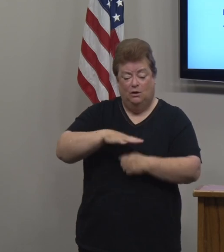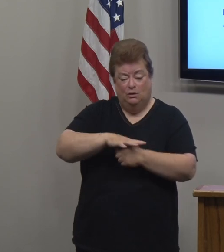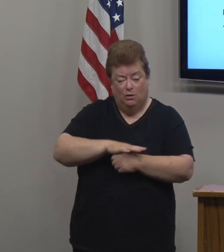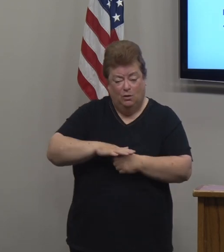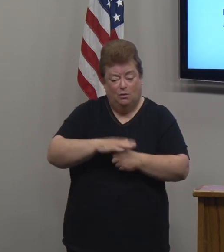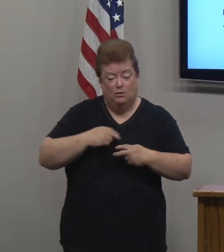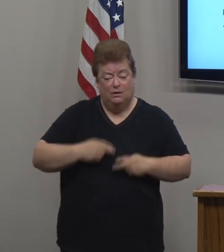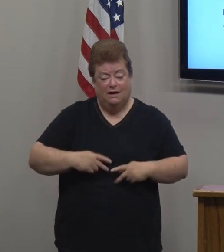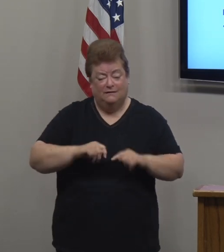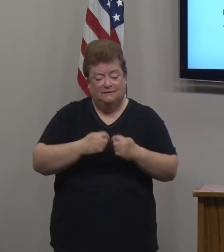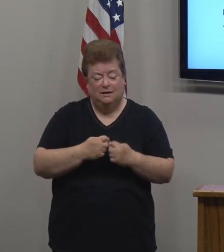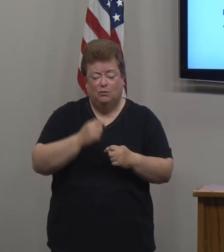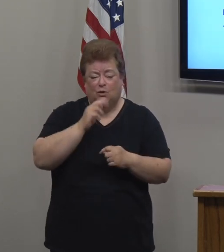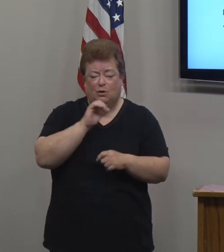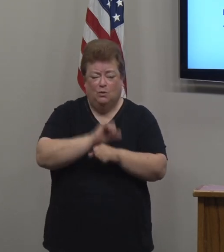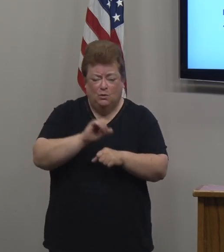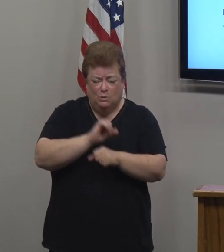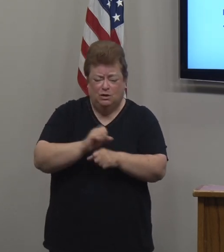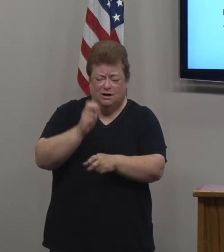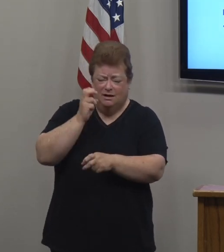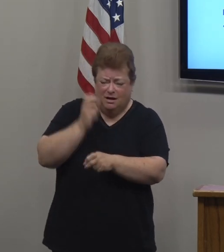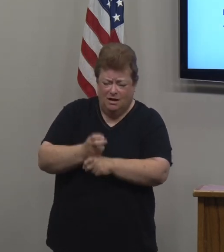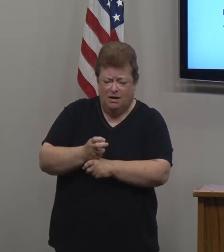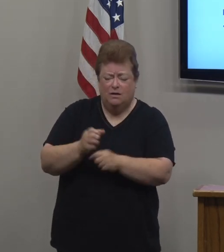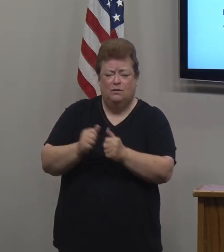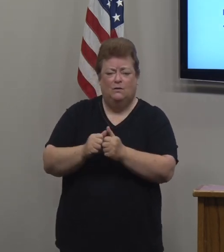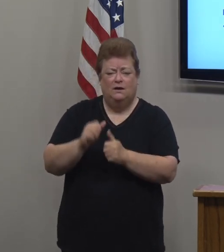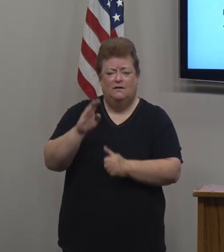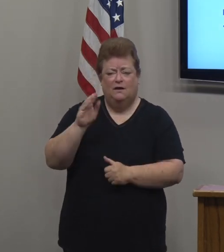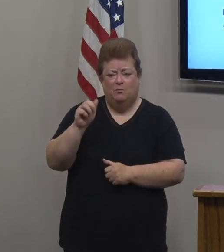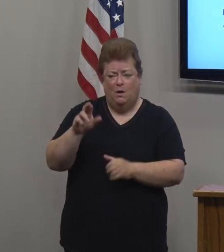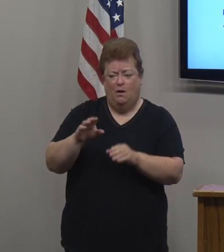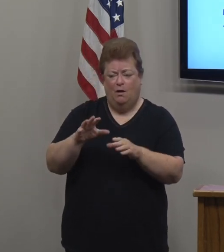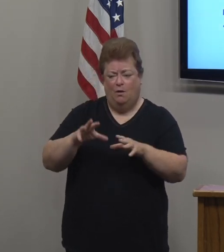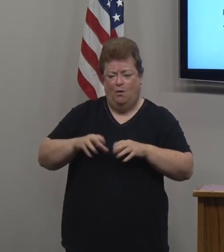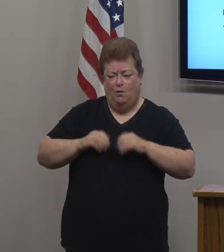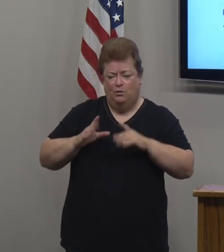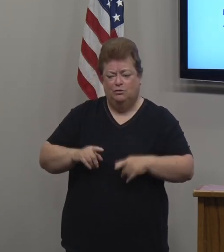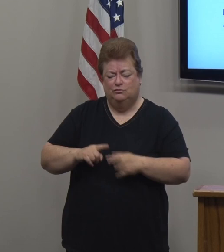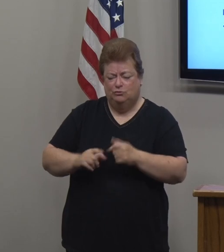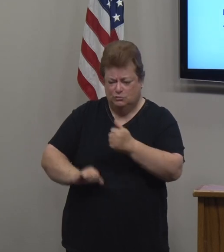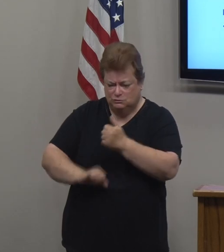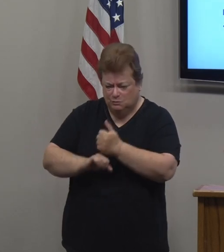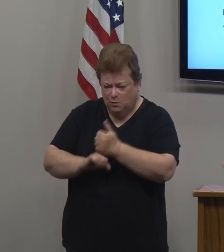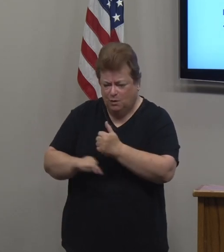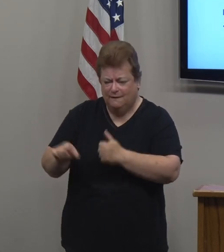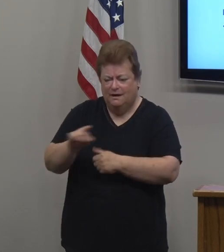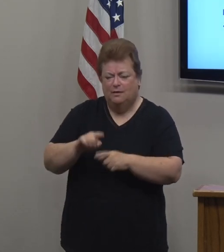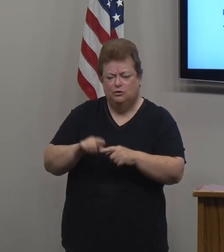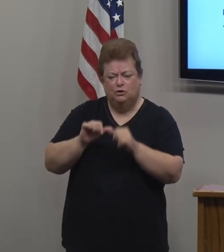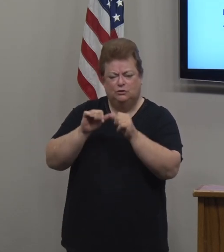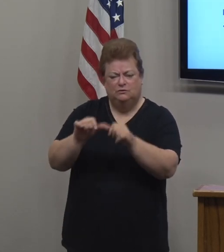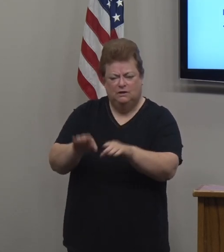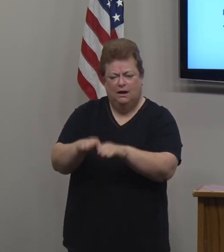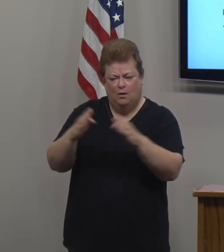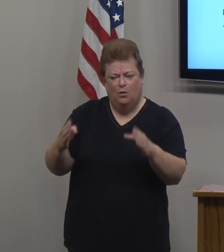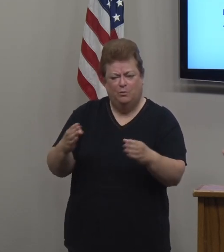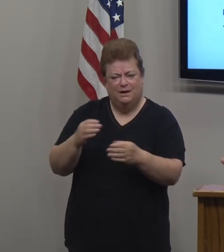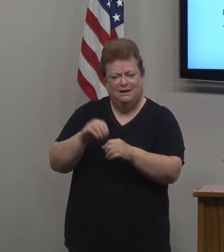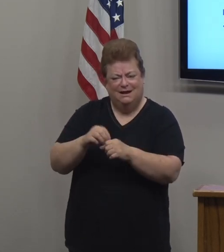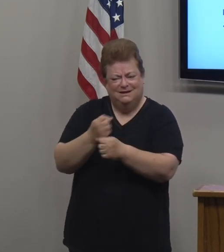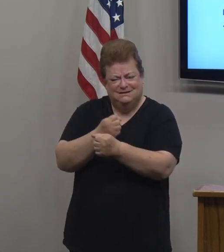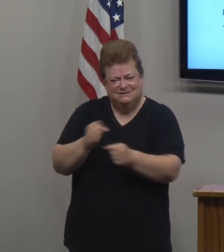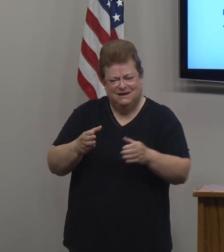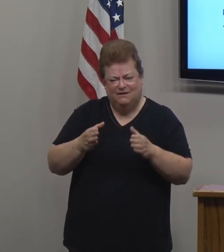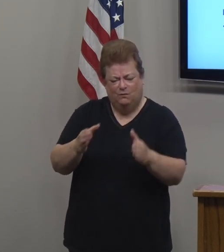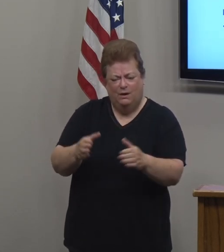worked incredibly hard with our bar owners to try to support them to be open in a safe manner, because